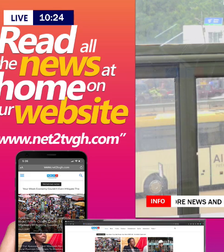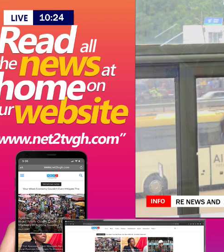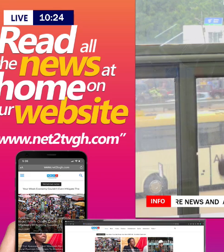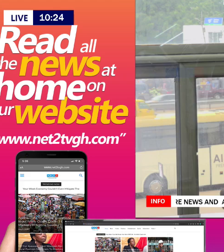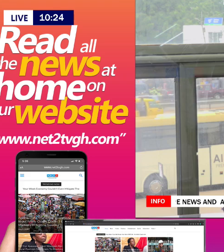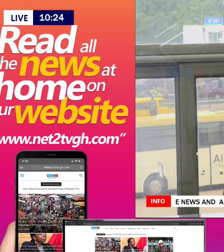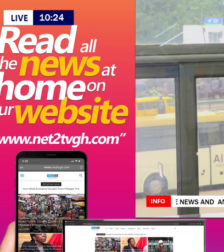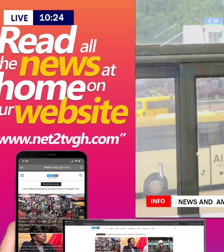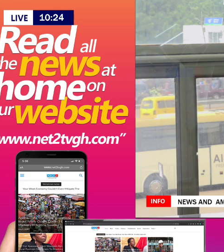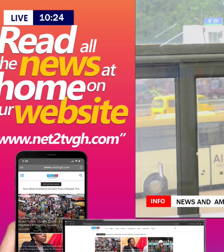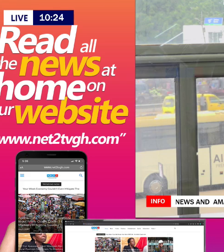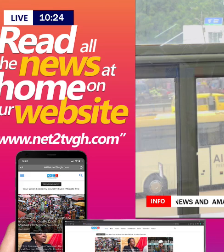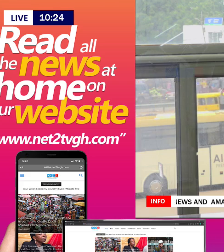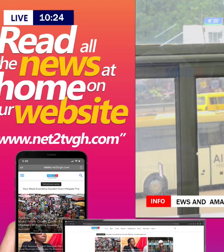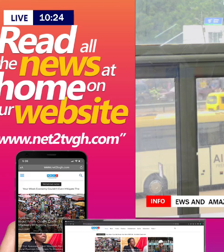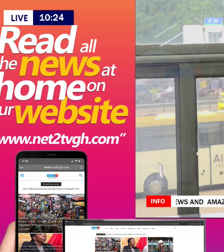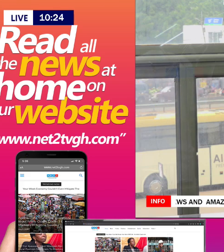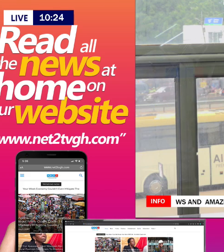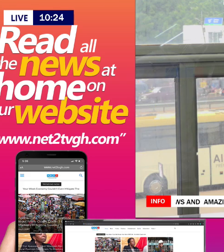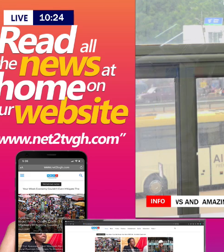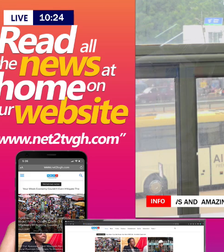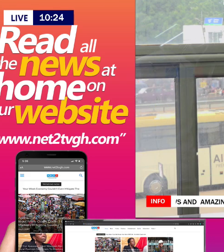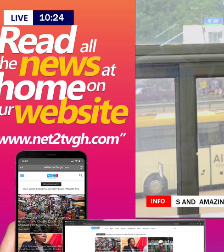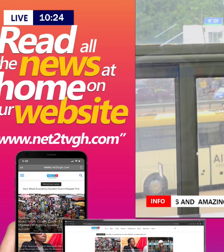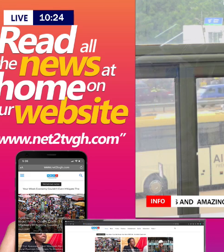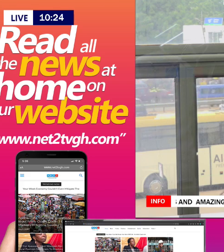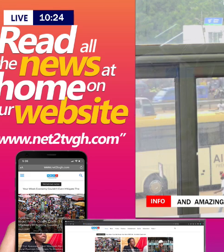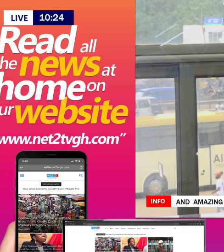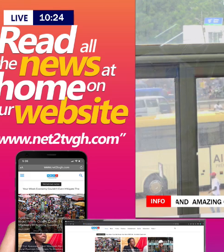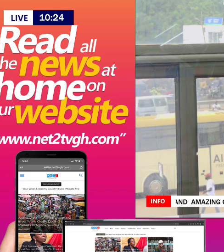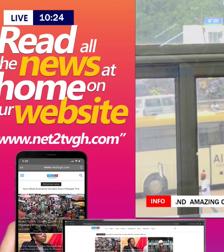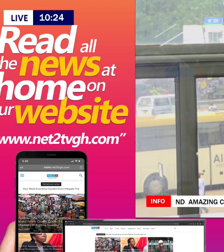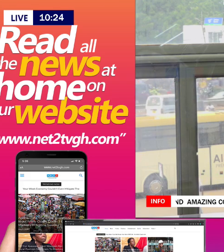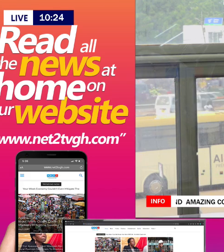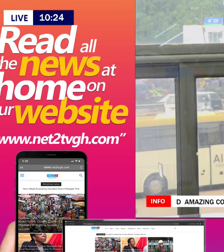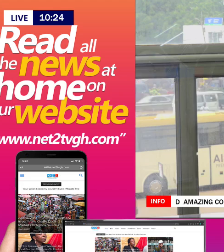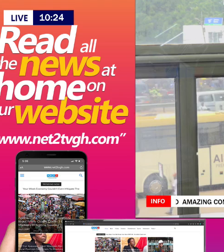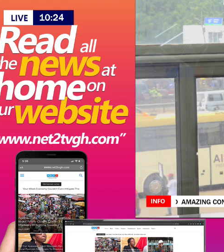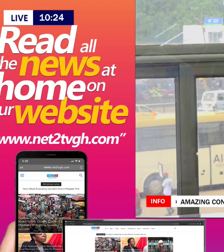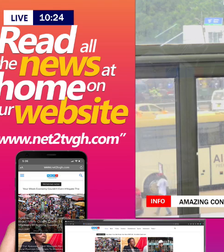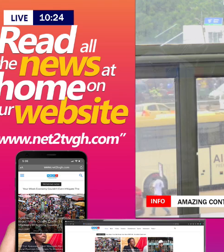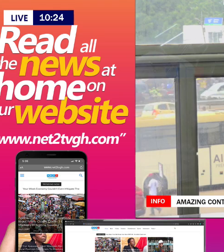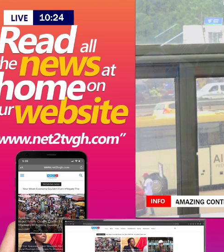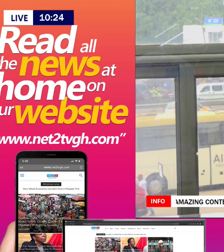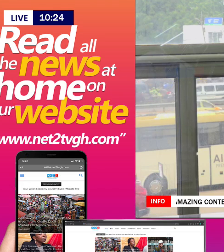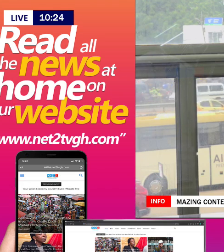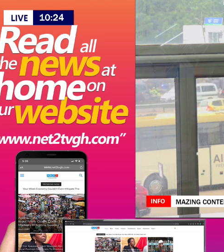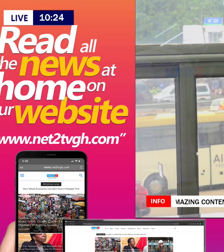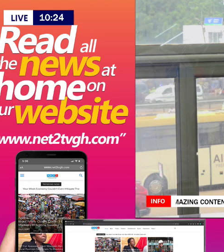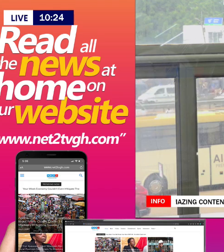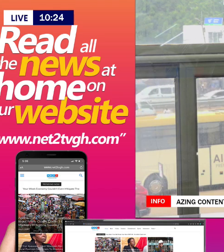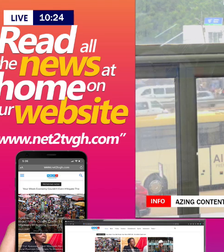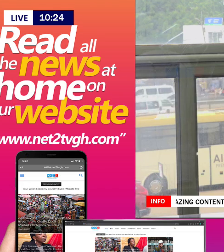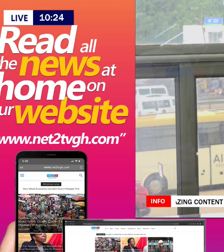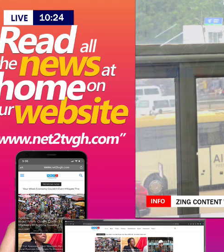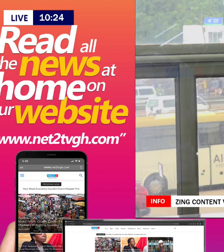nankasa asede so omu be kan say o and some way a Ghana ni we ana nipa kuo we aka no e bia nyansa wo mi